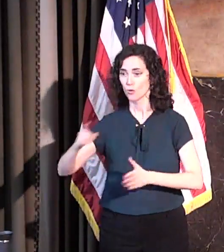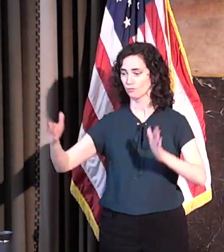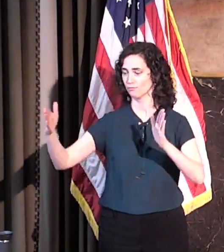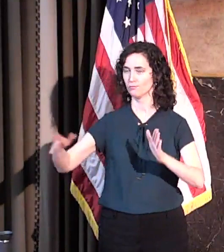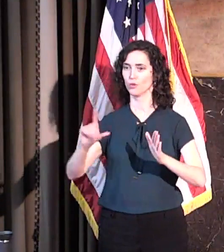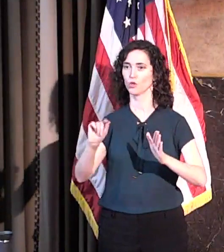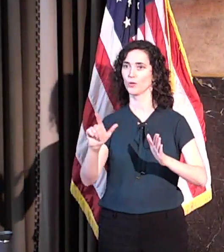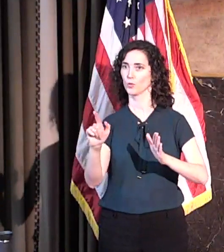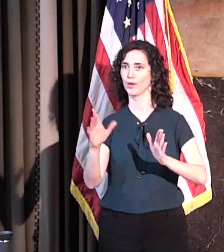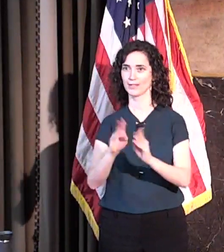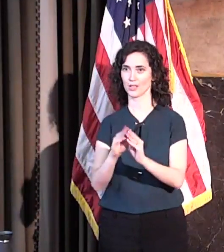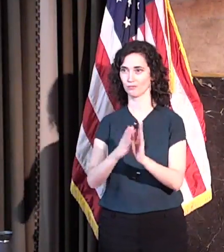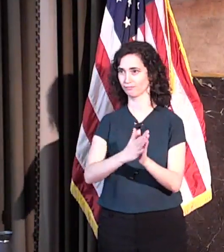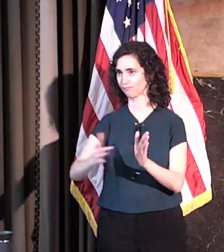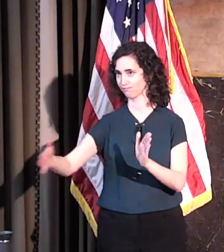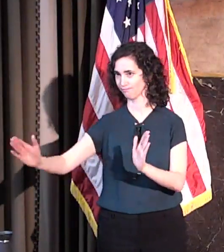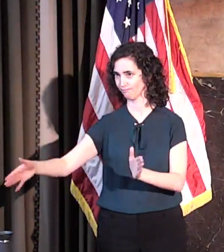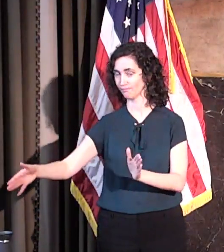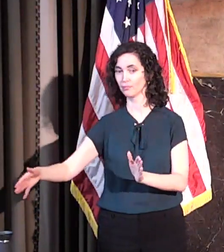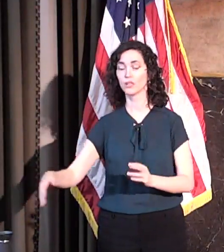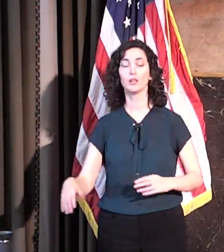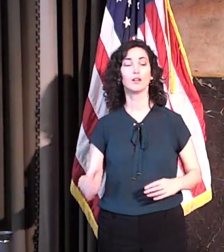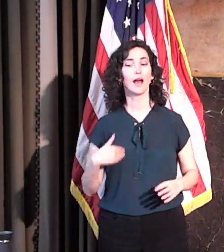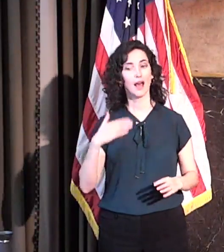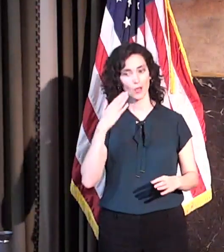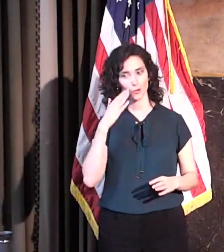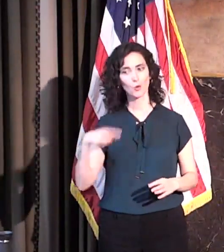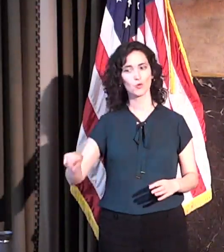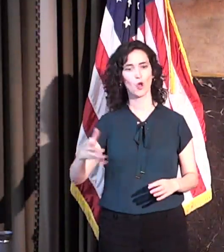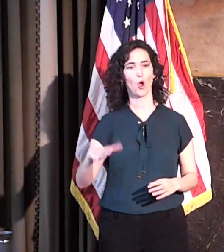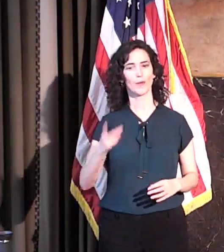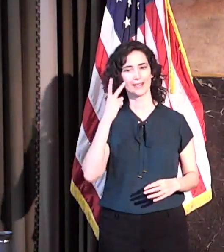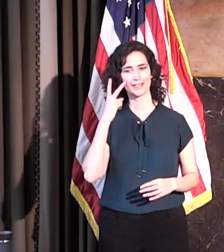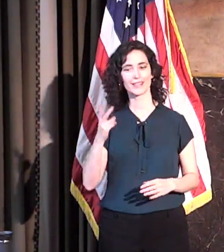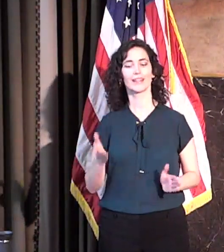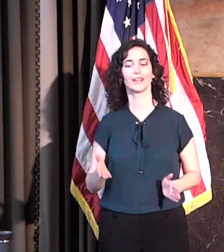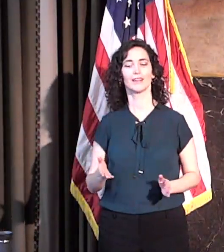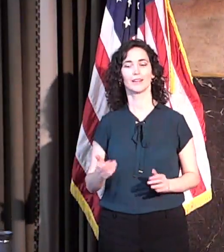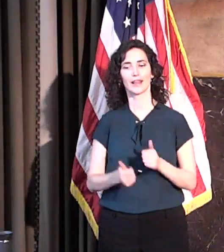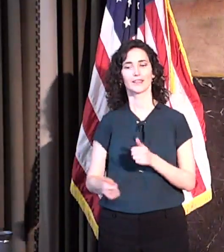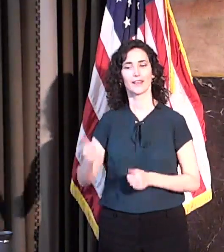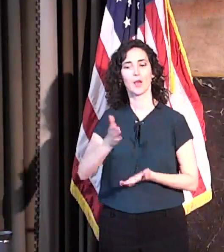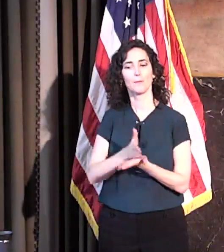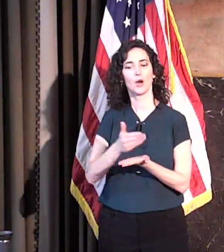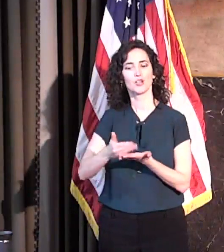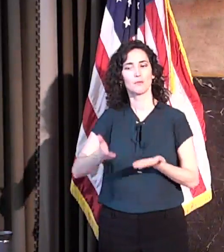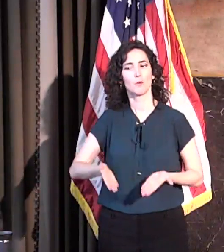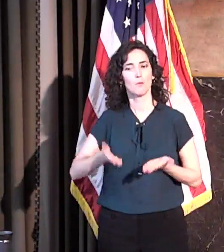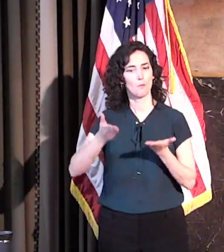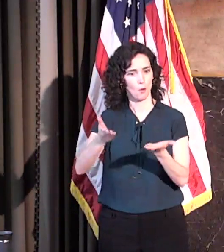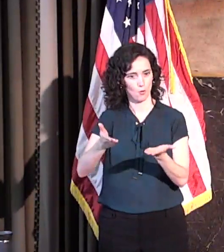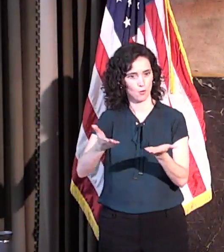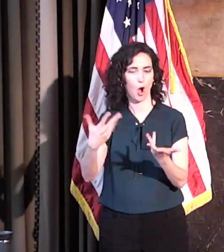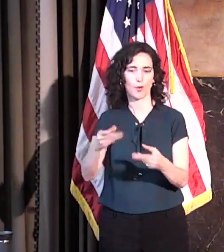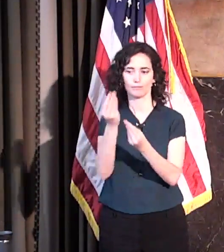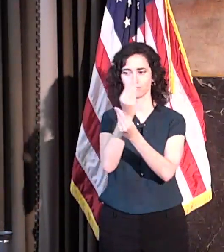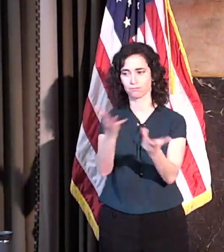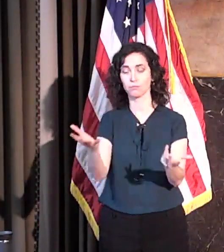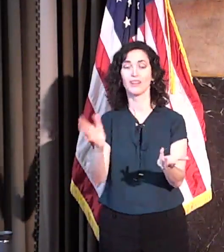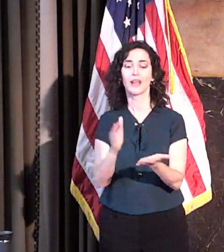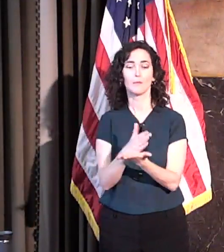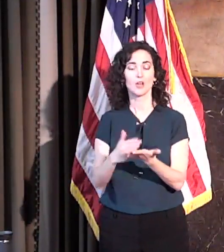session. I know that you've already seen the executive budget proposal that we put forward. It's obviously a balanced